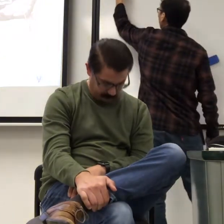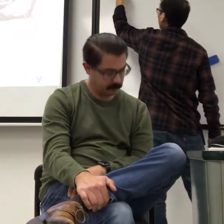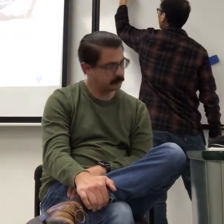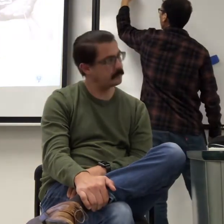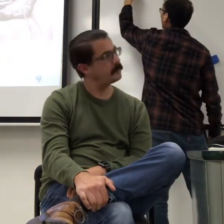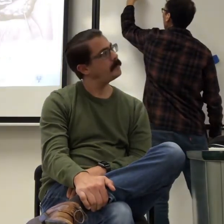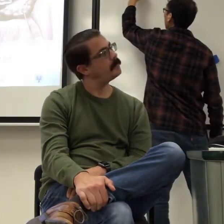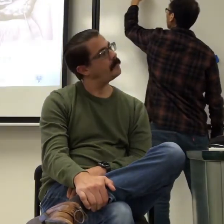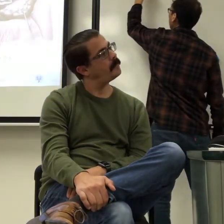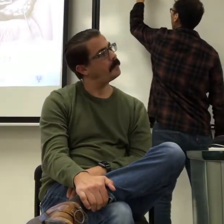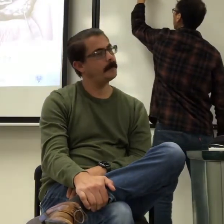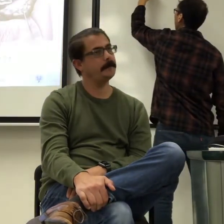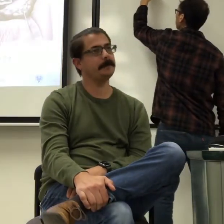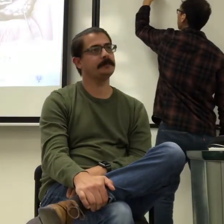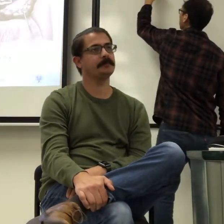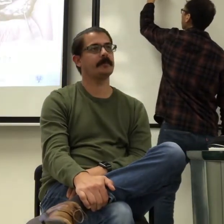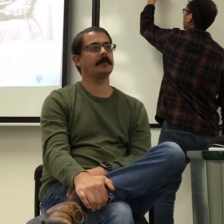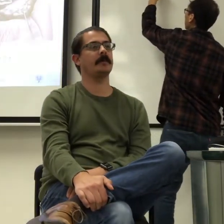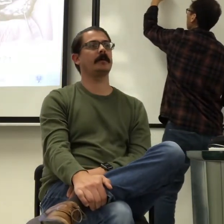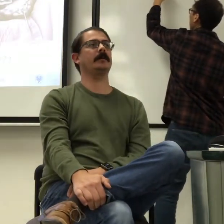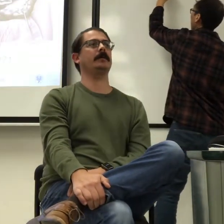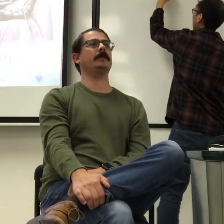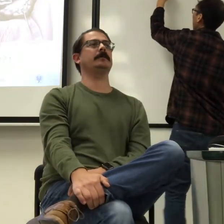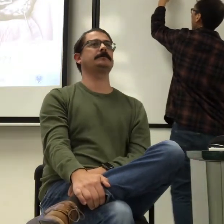So for small intestine,